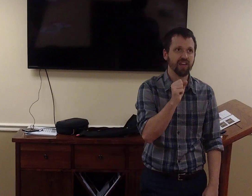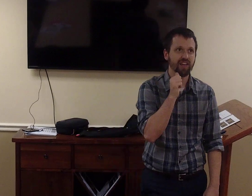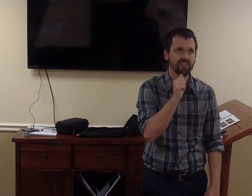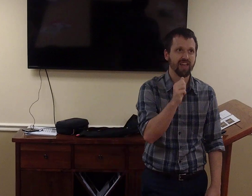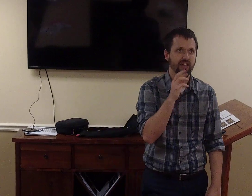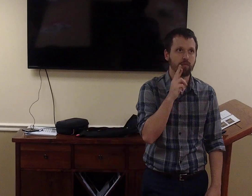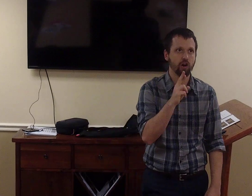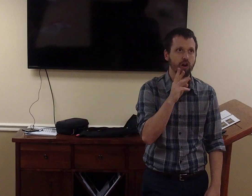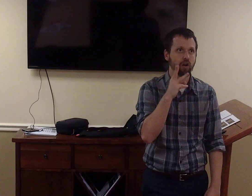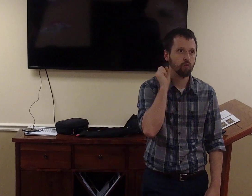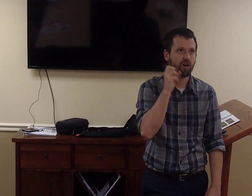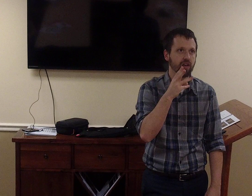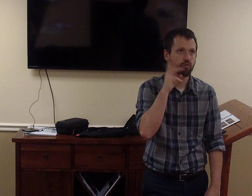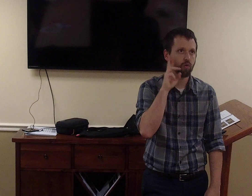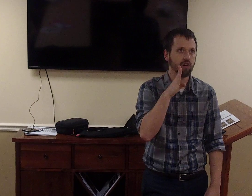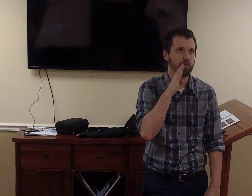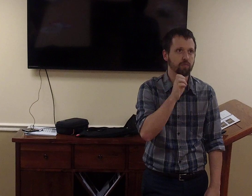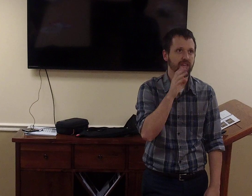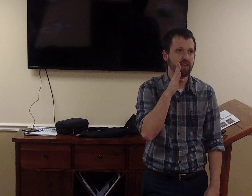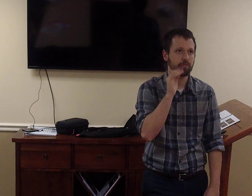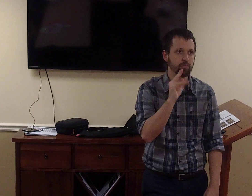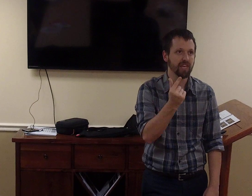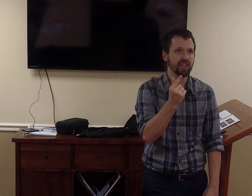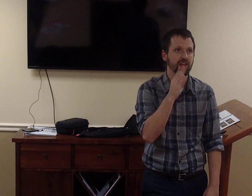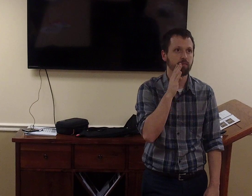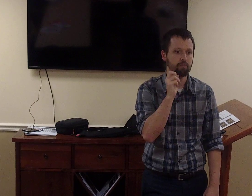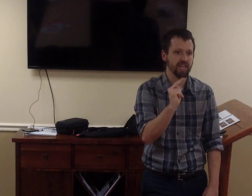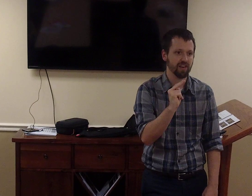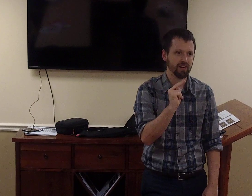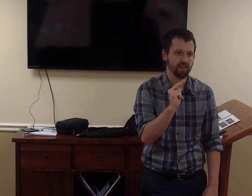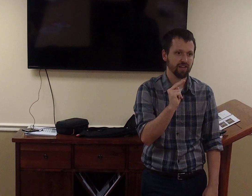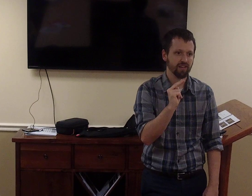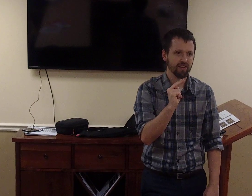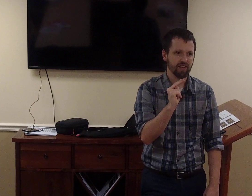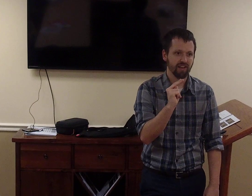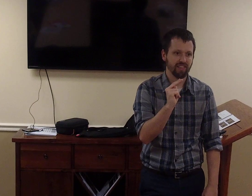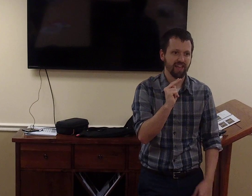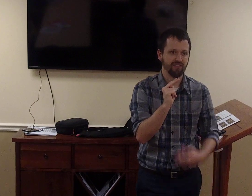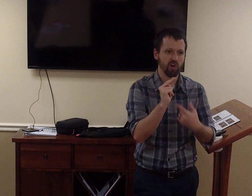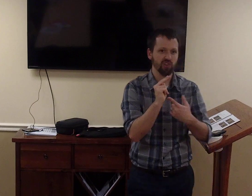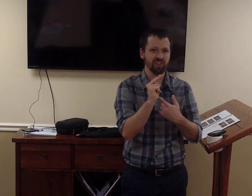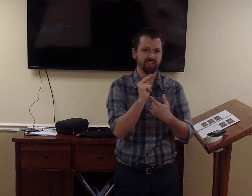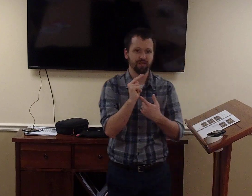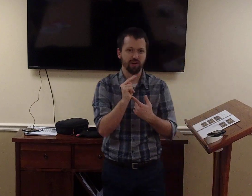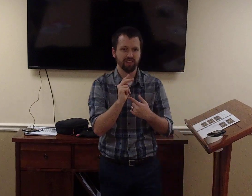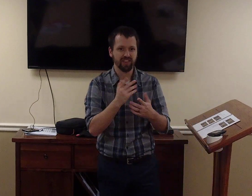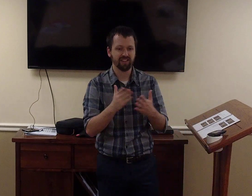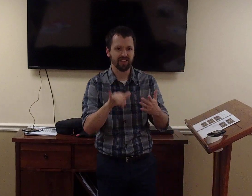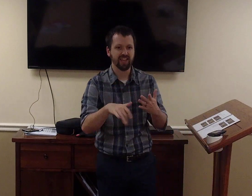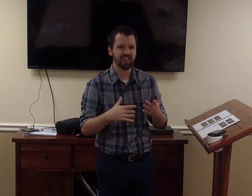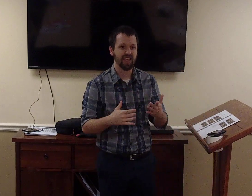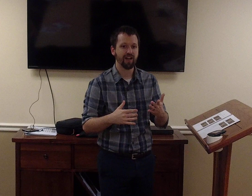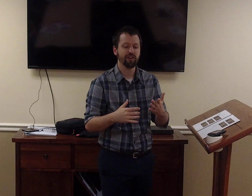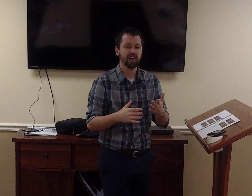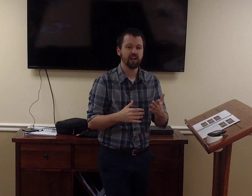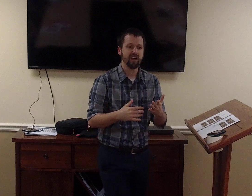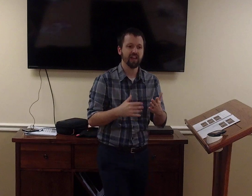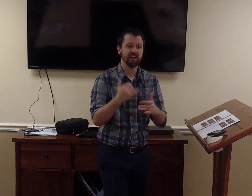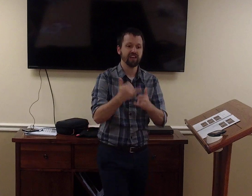is, am, are, was, were, be, being, been. And they have all these different things like that. They have endings,